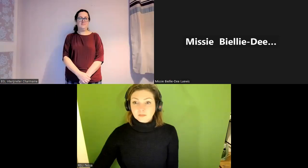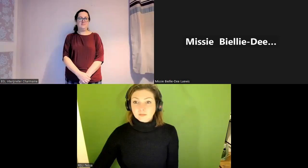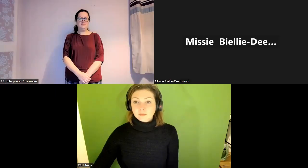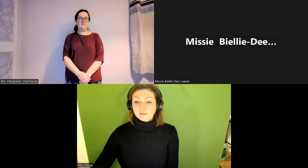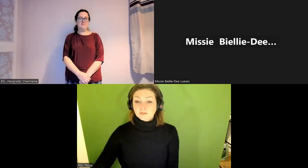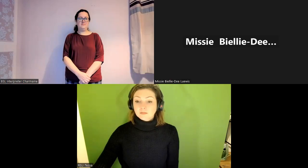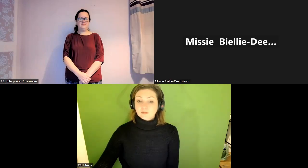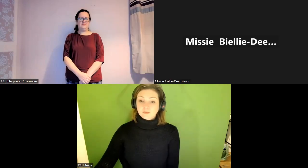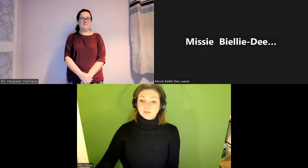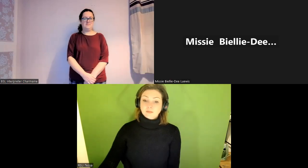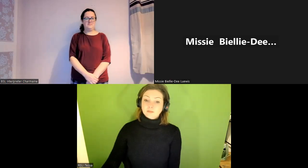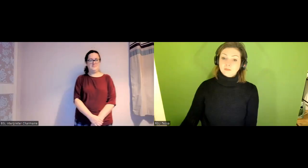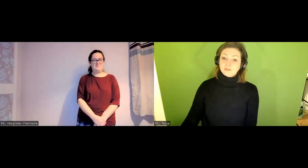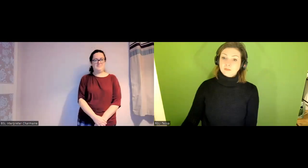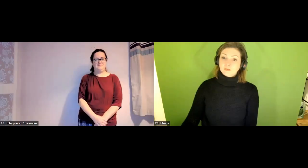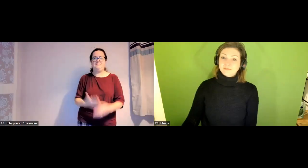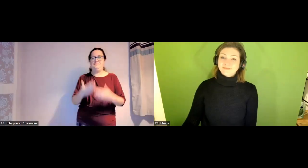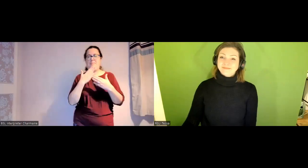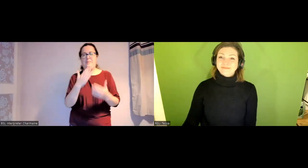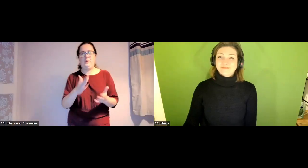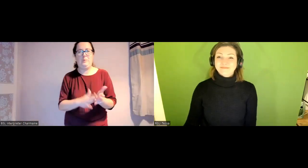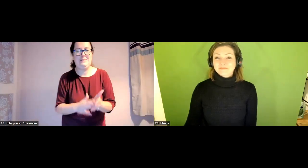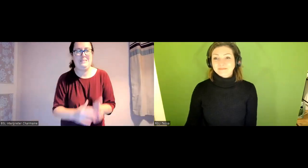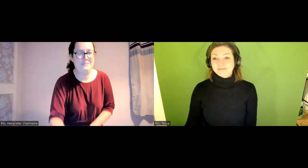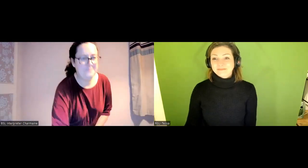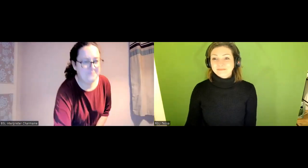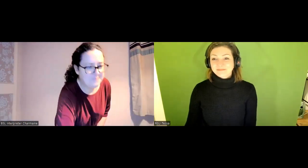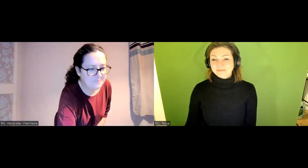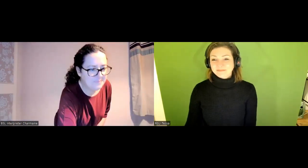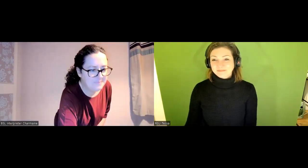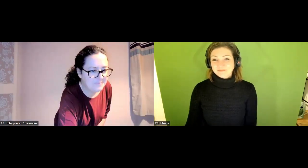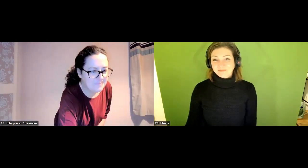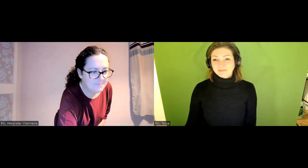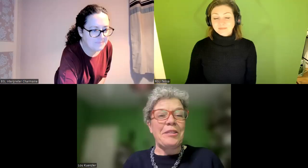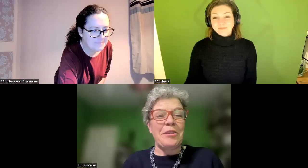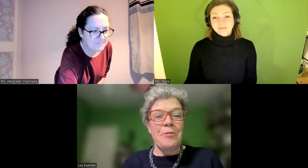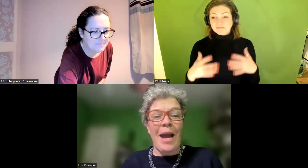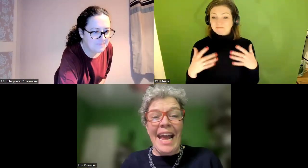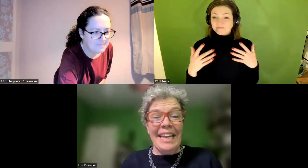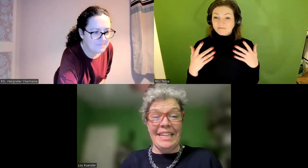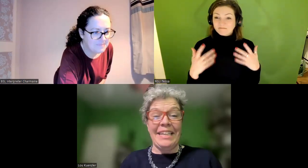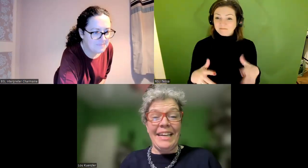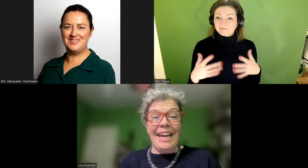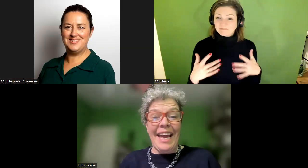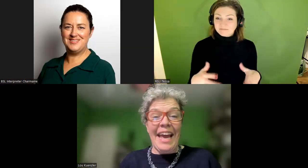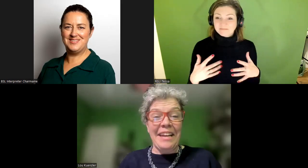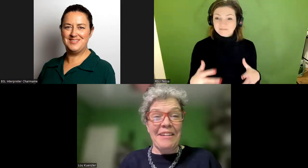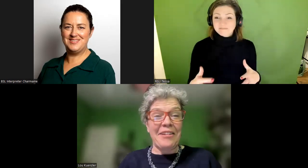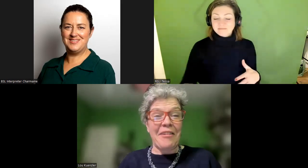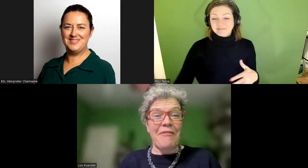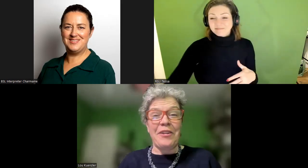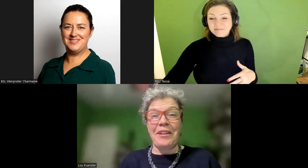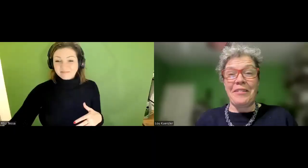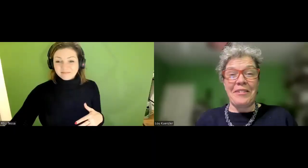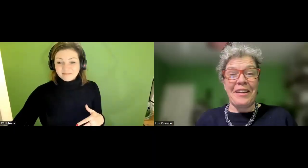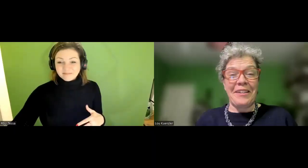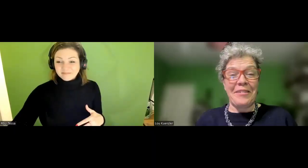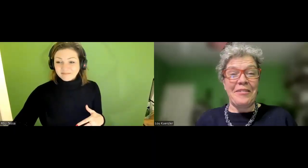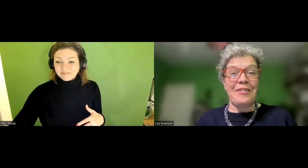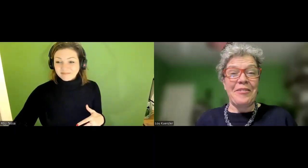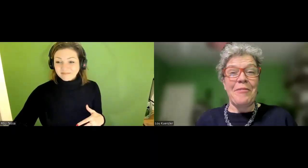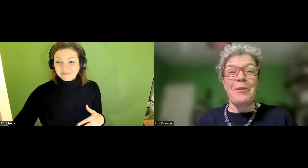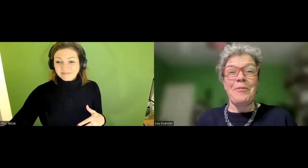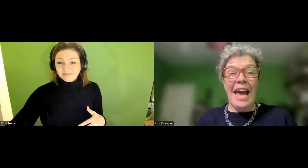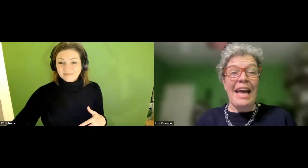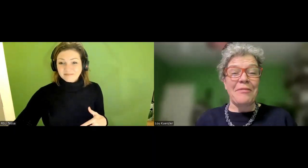Thank you so much, Missy. If I had access to any NHS funding that I